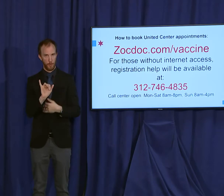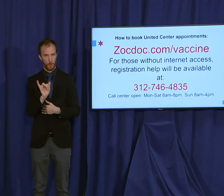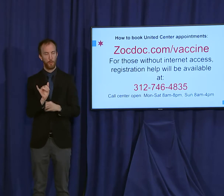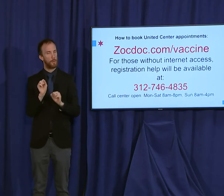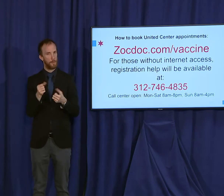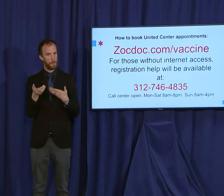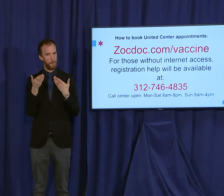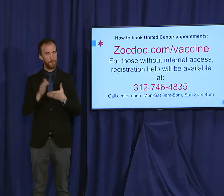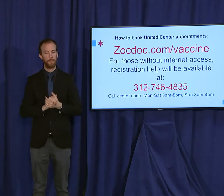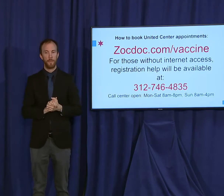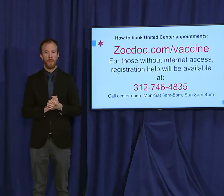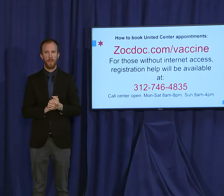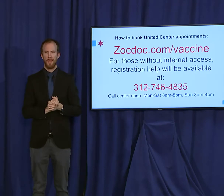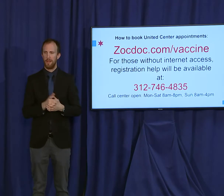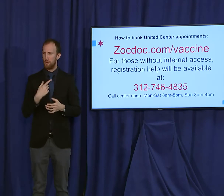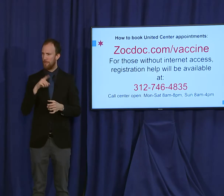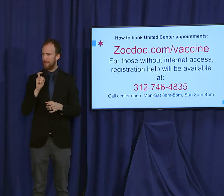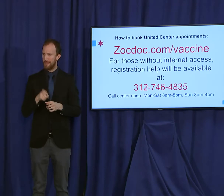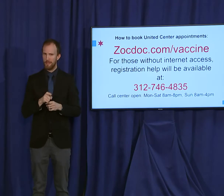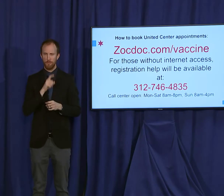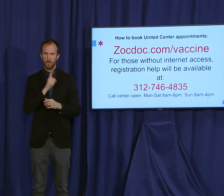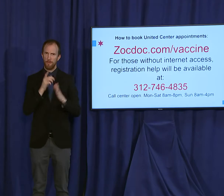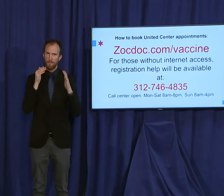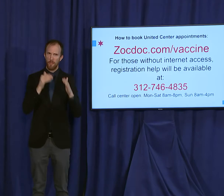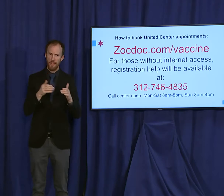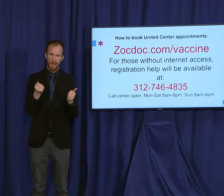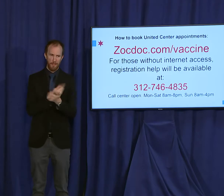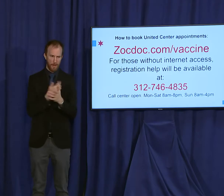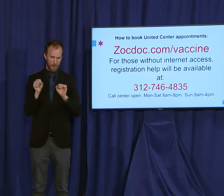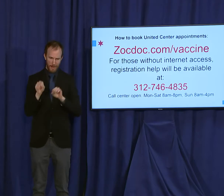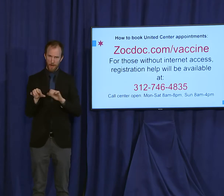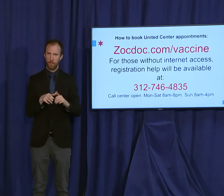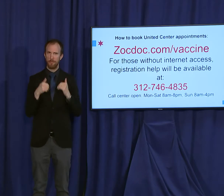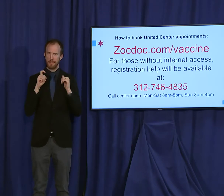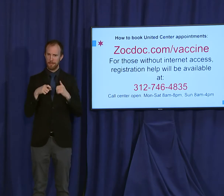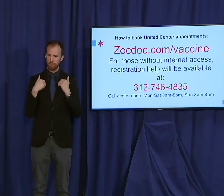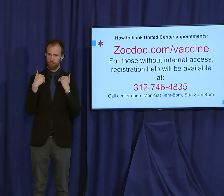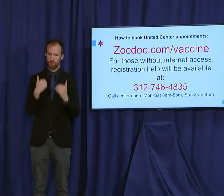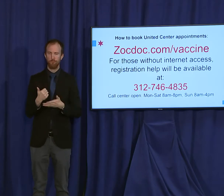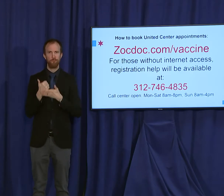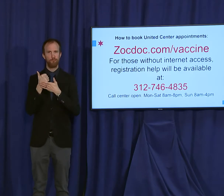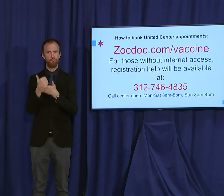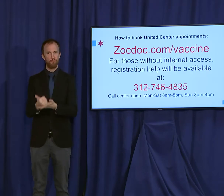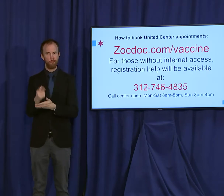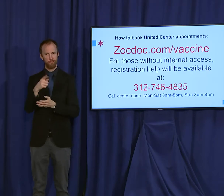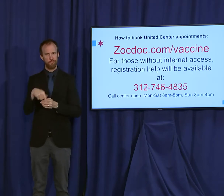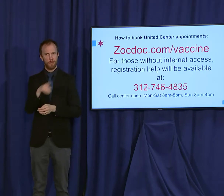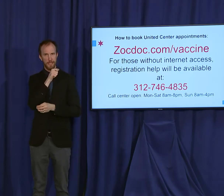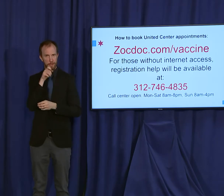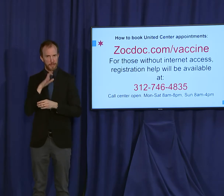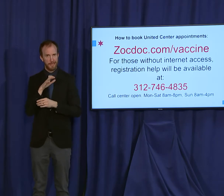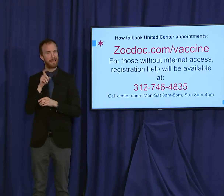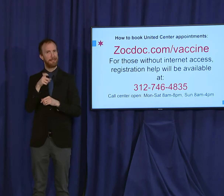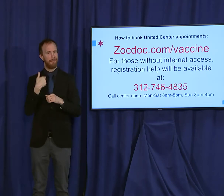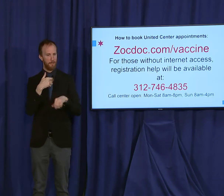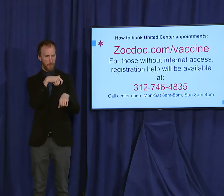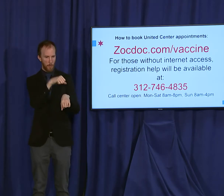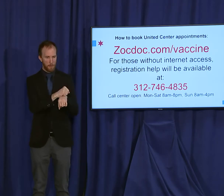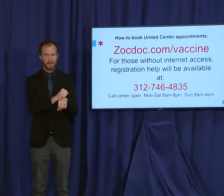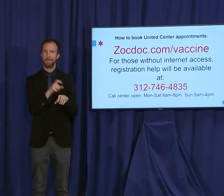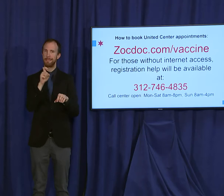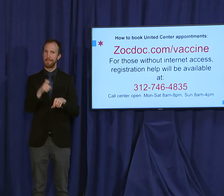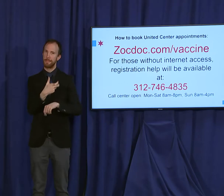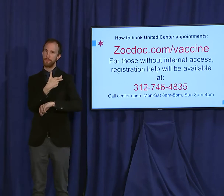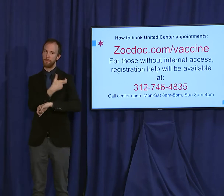in our power to support our seniors. So let's get them their appointments and let's get them vaccinated. In addition